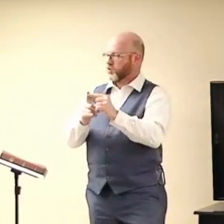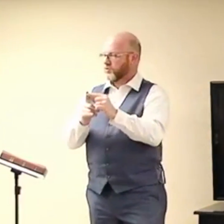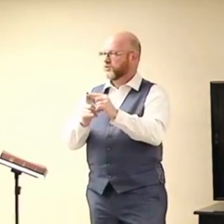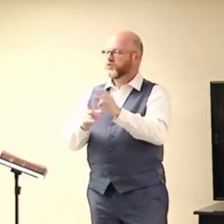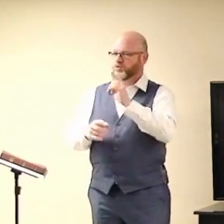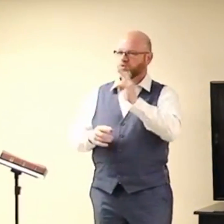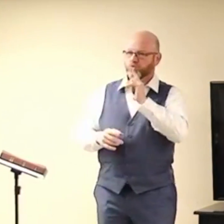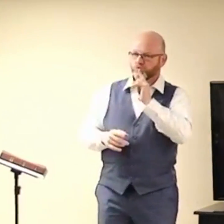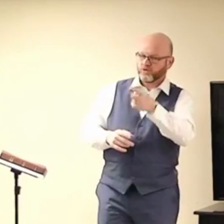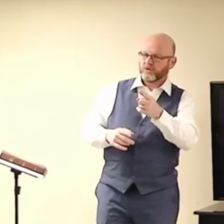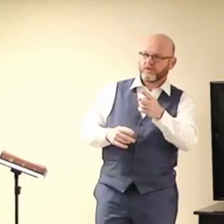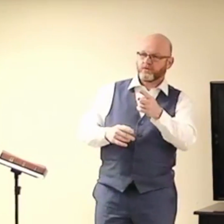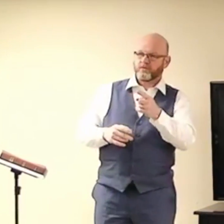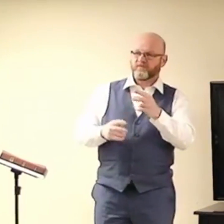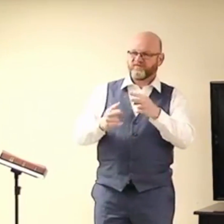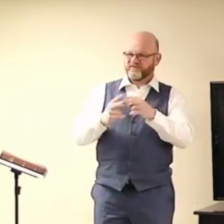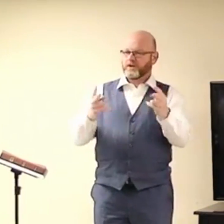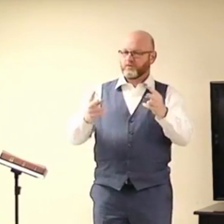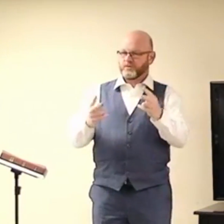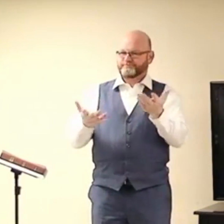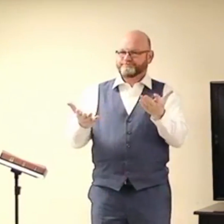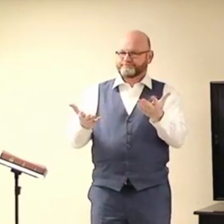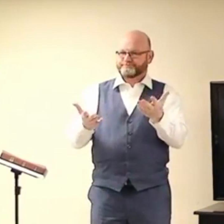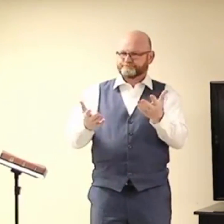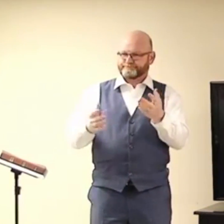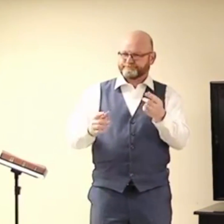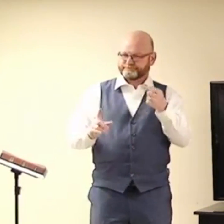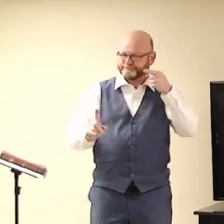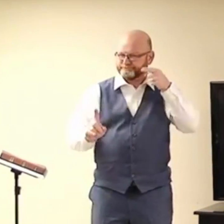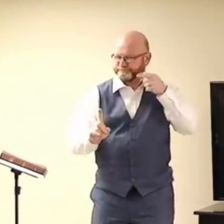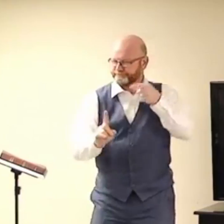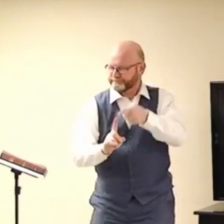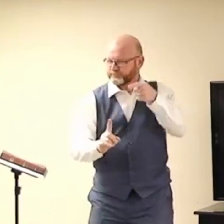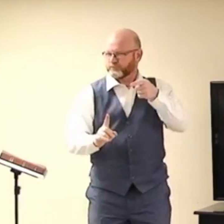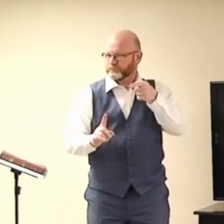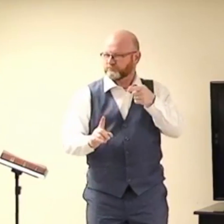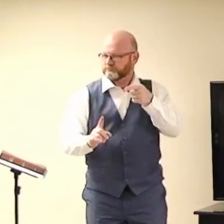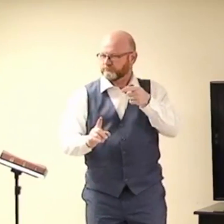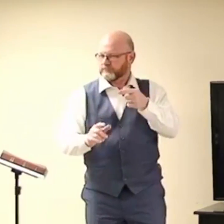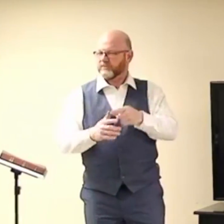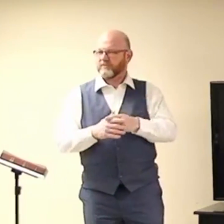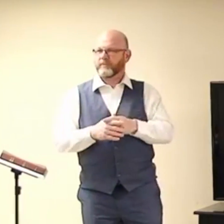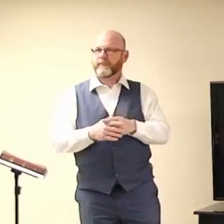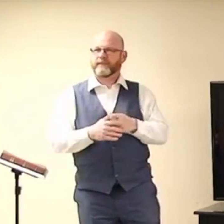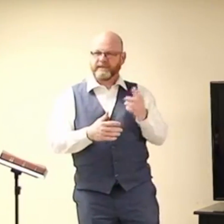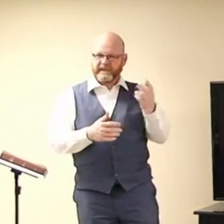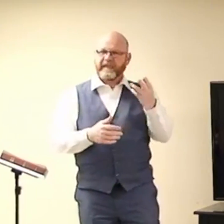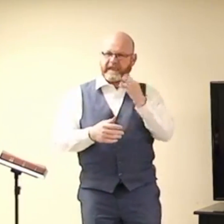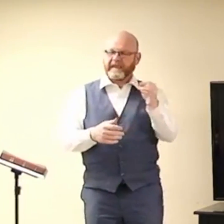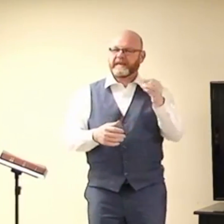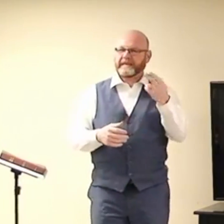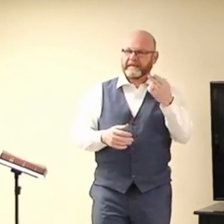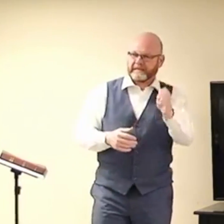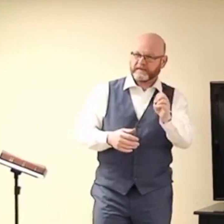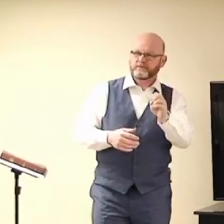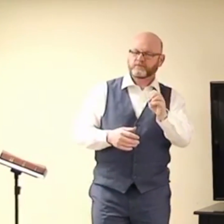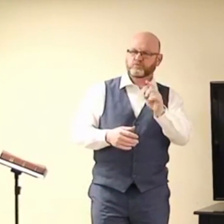like to hear himself talk. His words were very on point, and